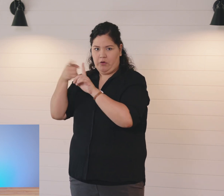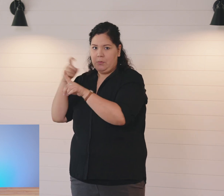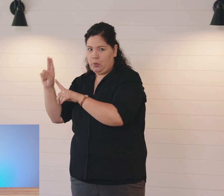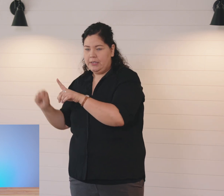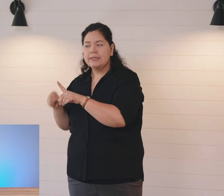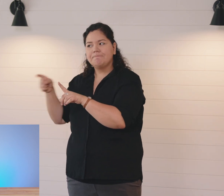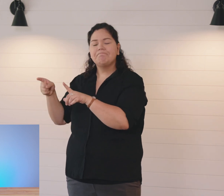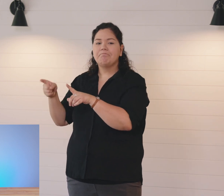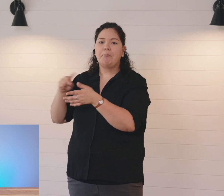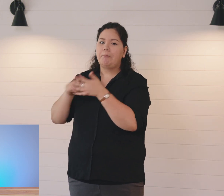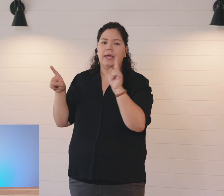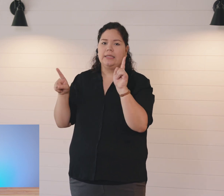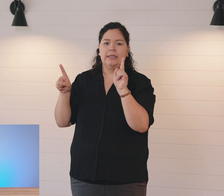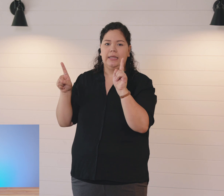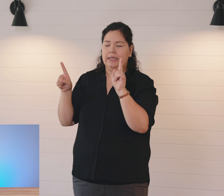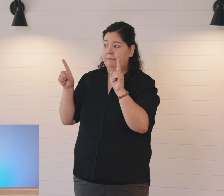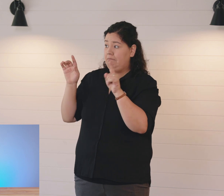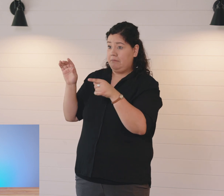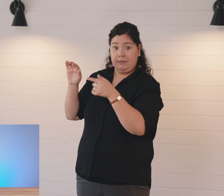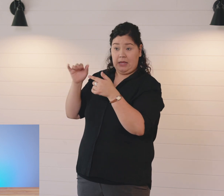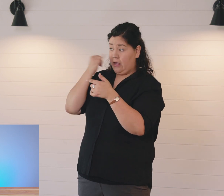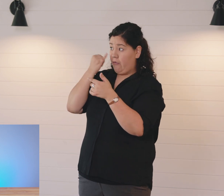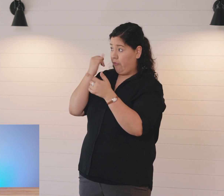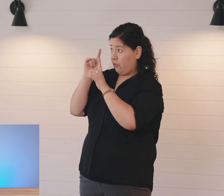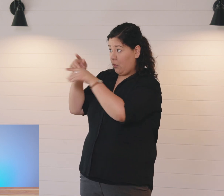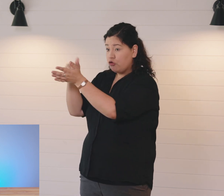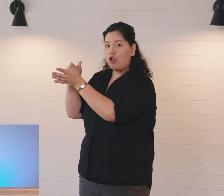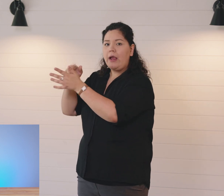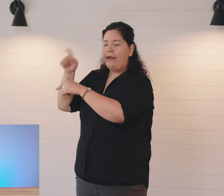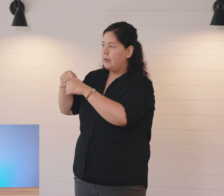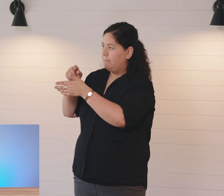pay a portion of the fee to see the doctor.